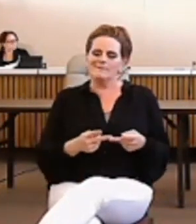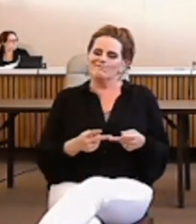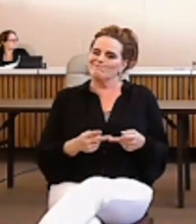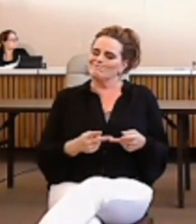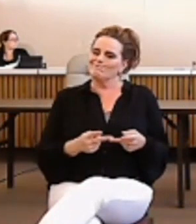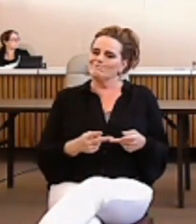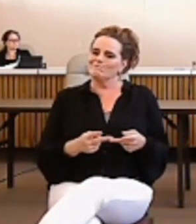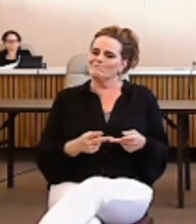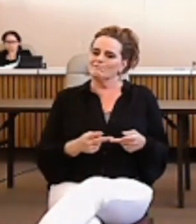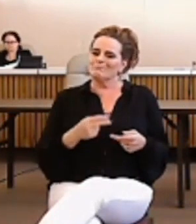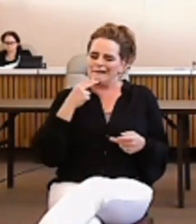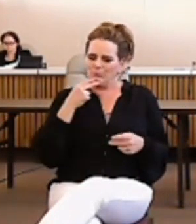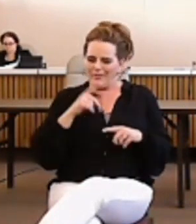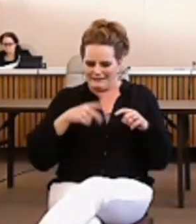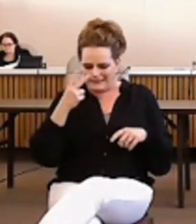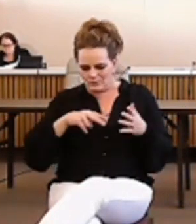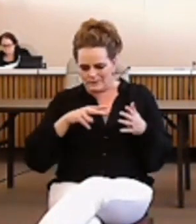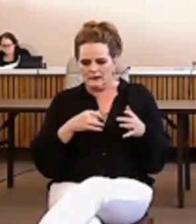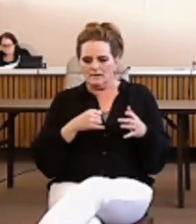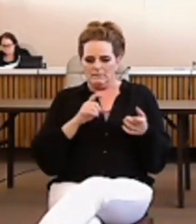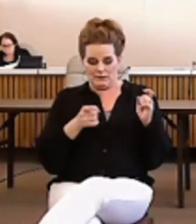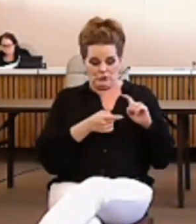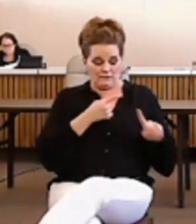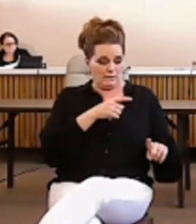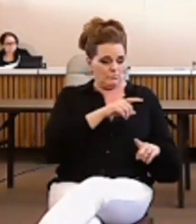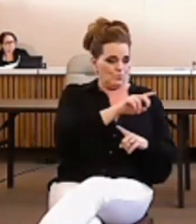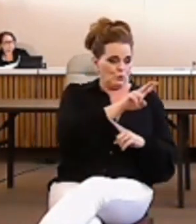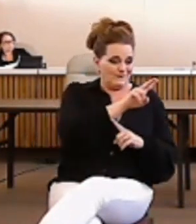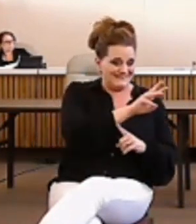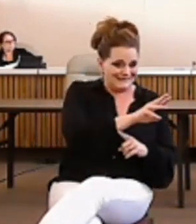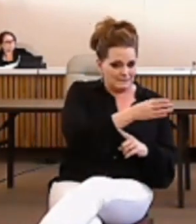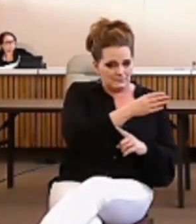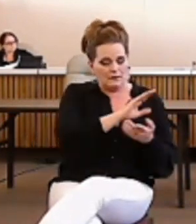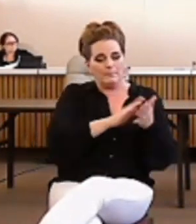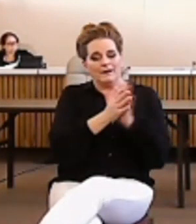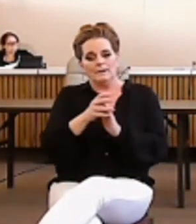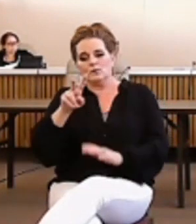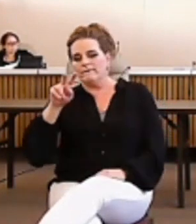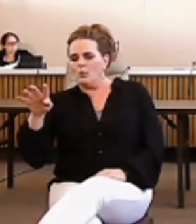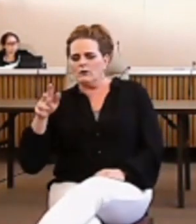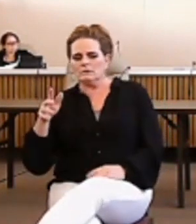it's small enough print that I can't tell. Did that change from 26 to 24? Or is that still 26?